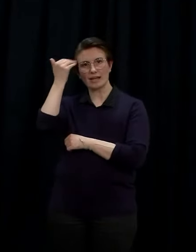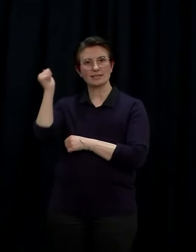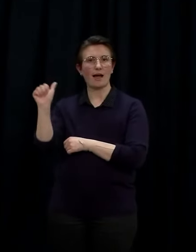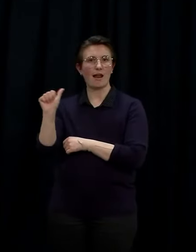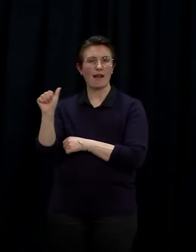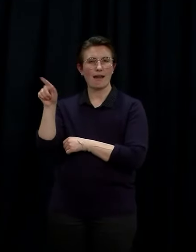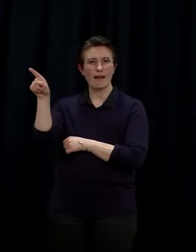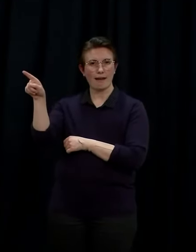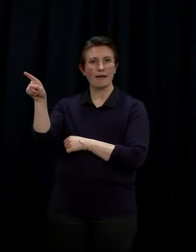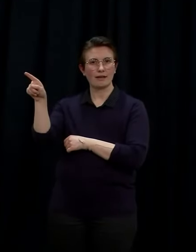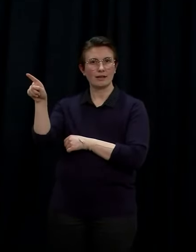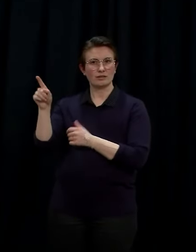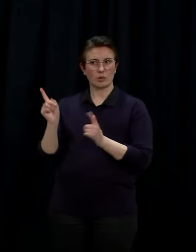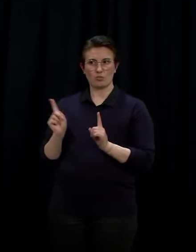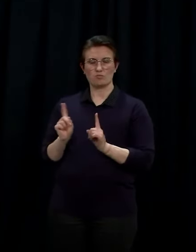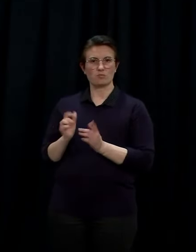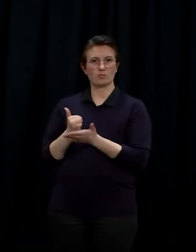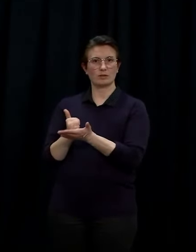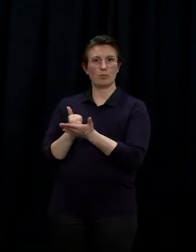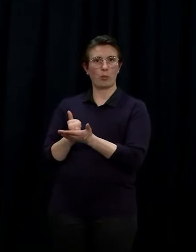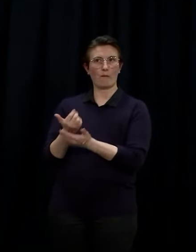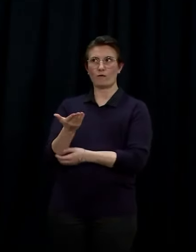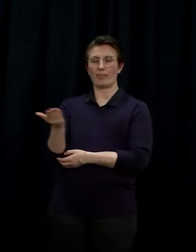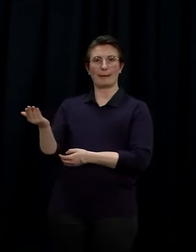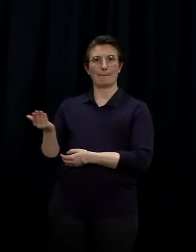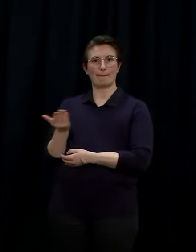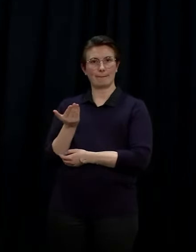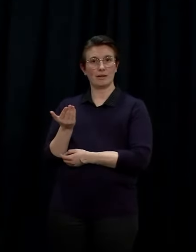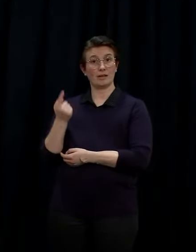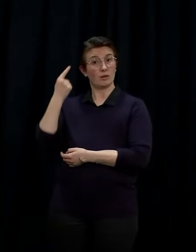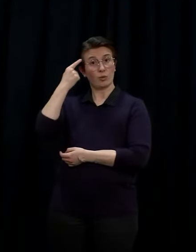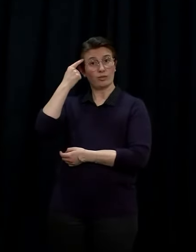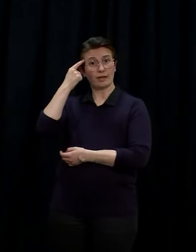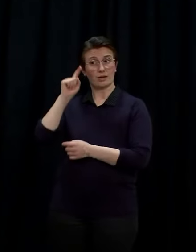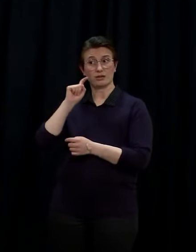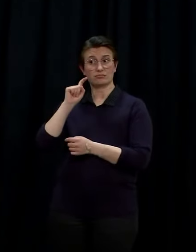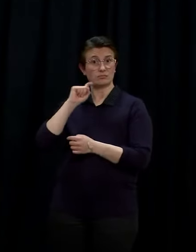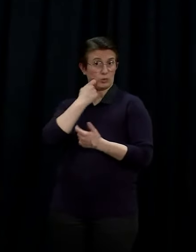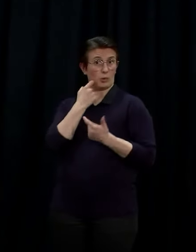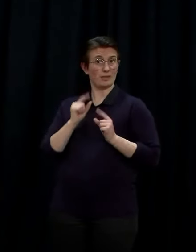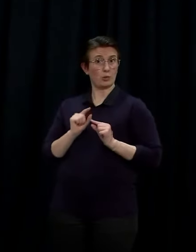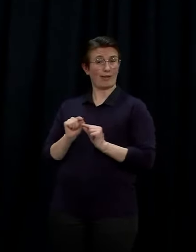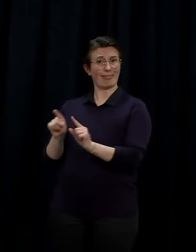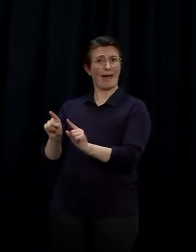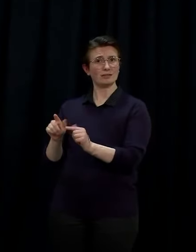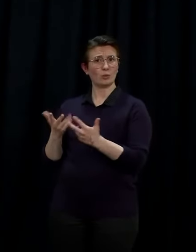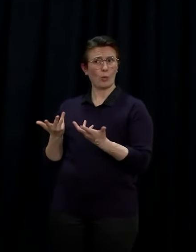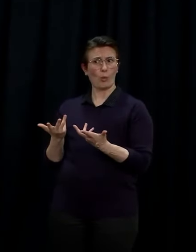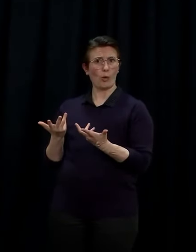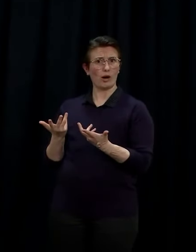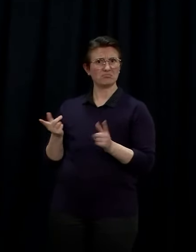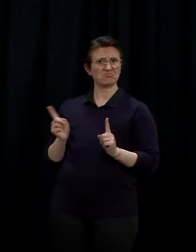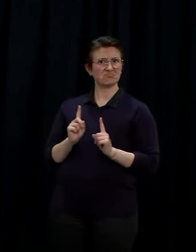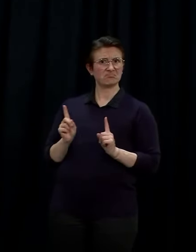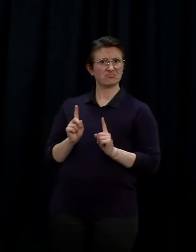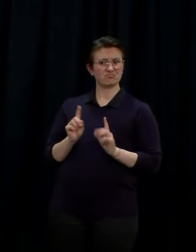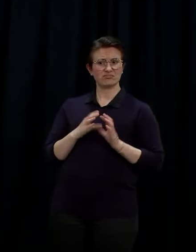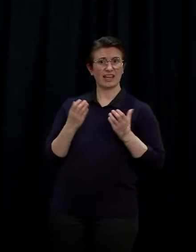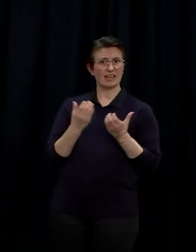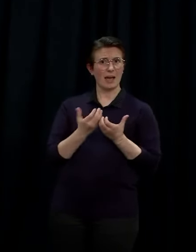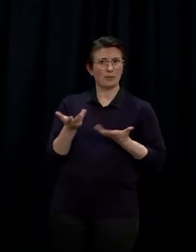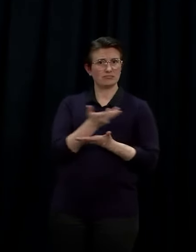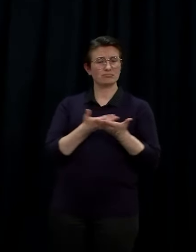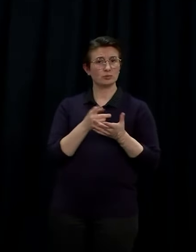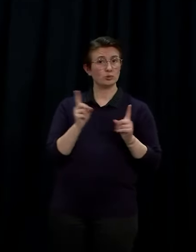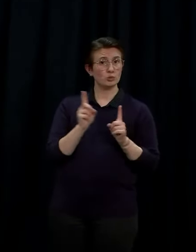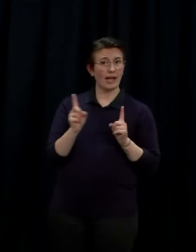no, today we focus very much on COVID. It was COVID papers today. We have asked those ministers to bring that